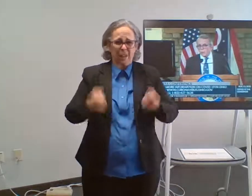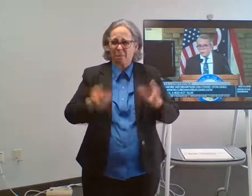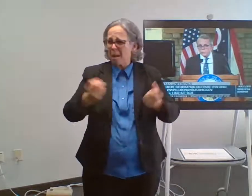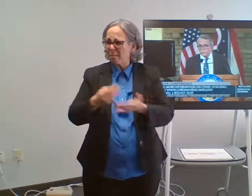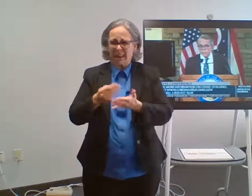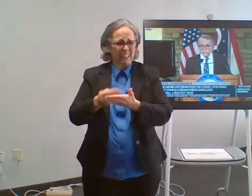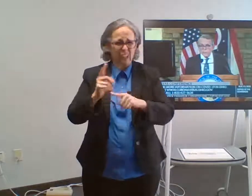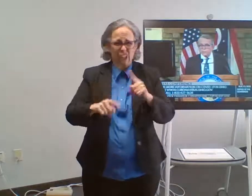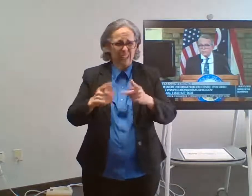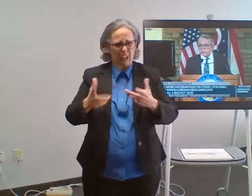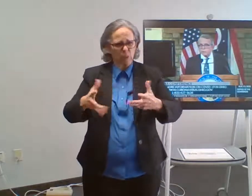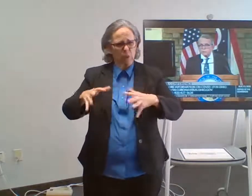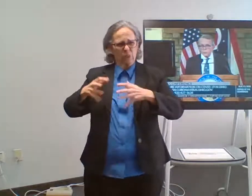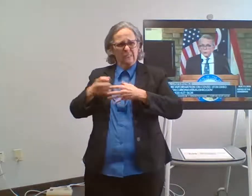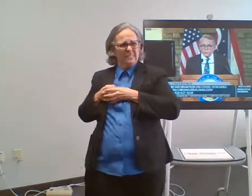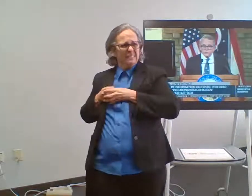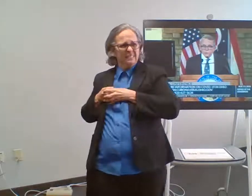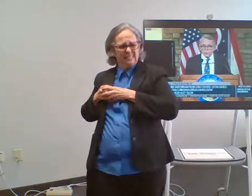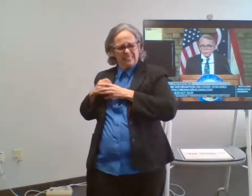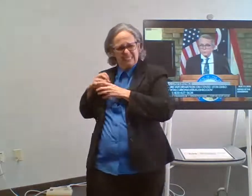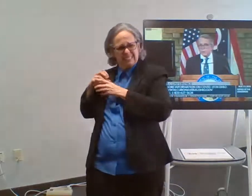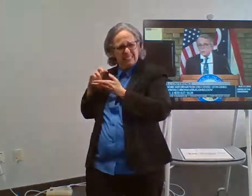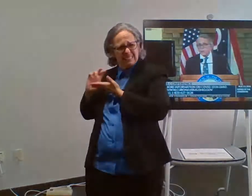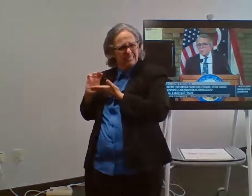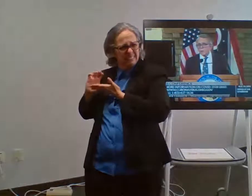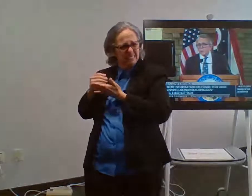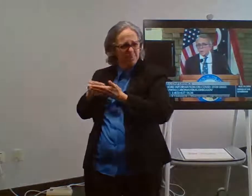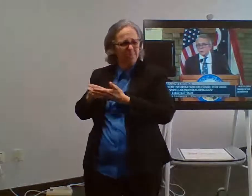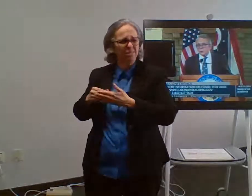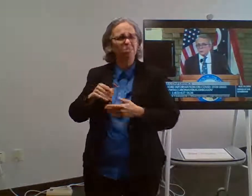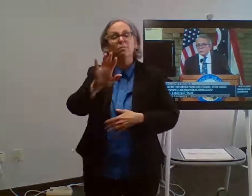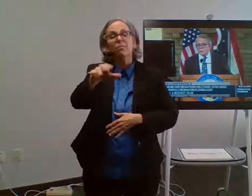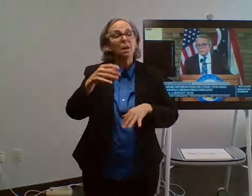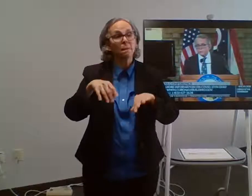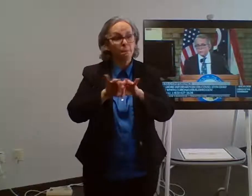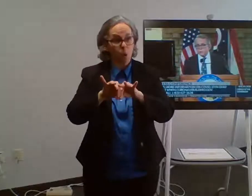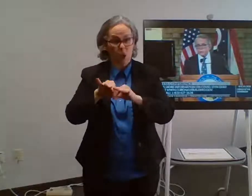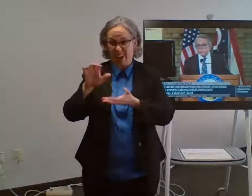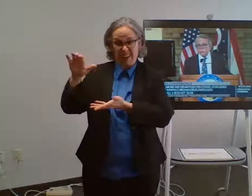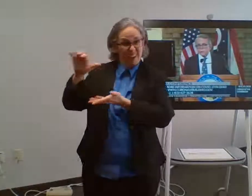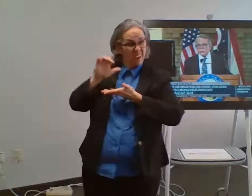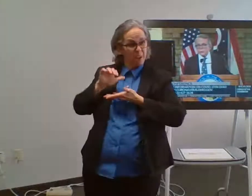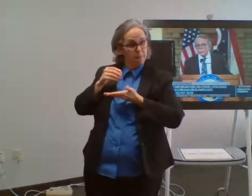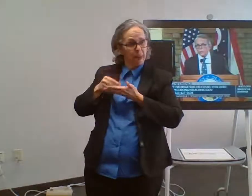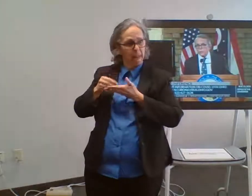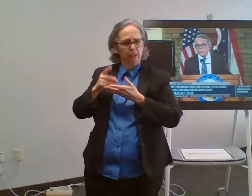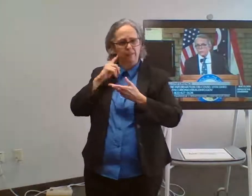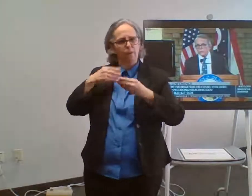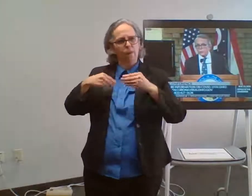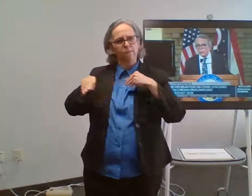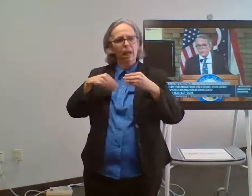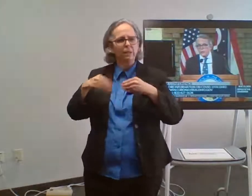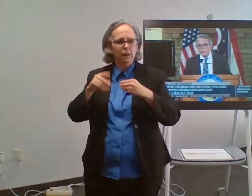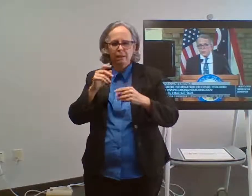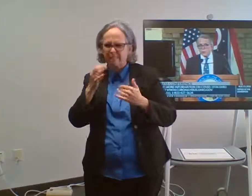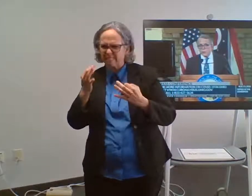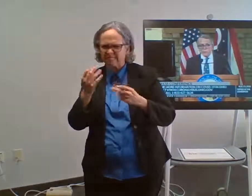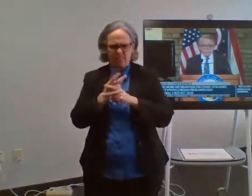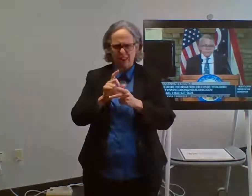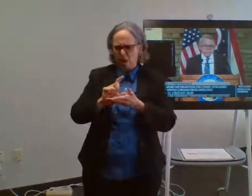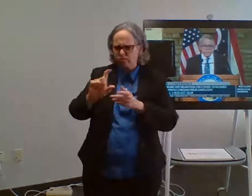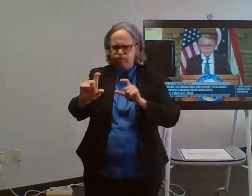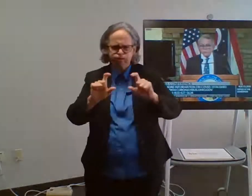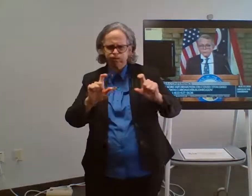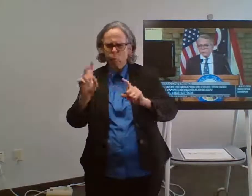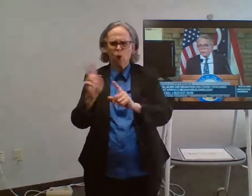are important things. Having flexibility is important. As I look towards the future in regard to what we're going to have to do in Ohio, as